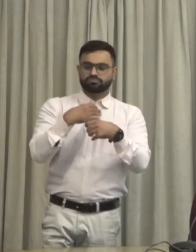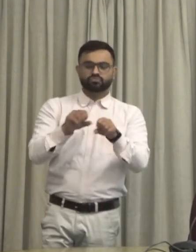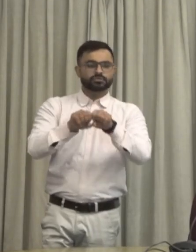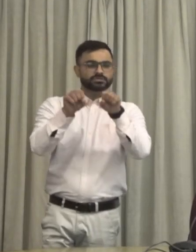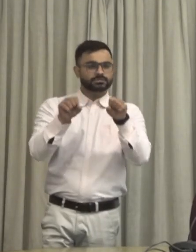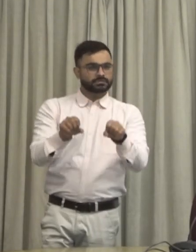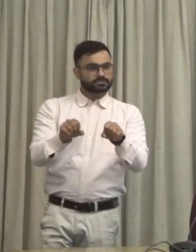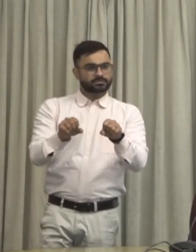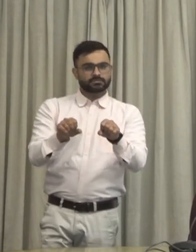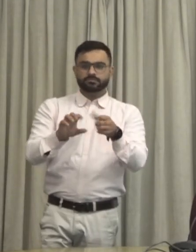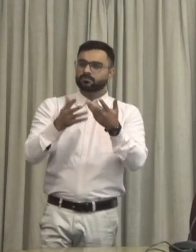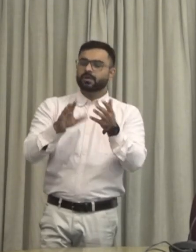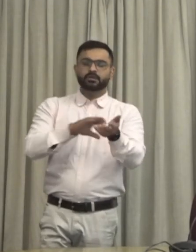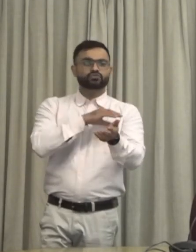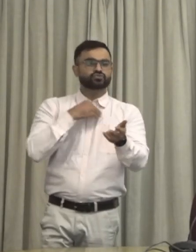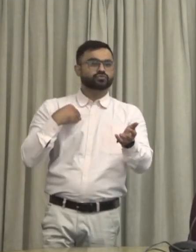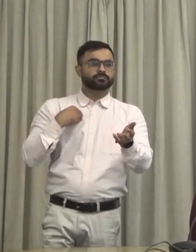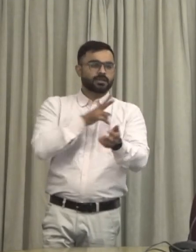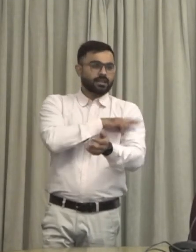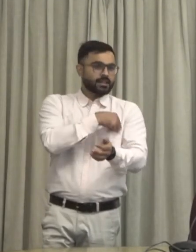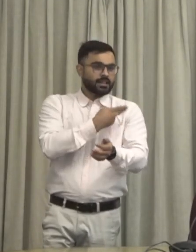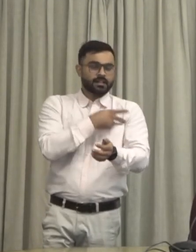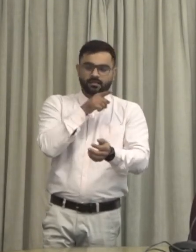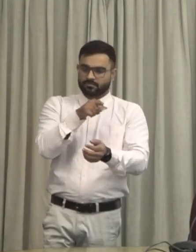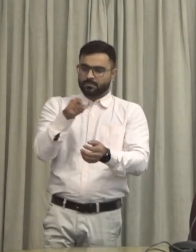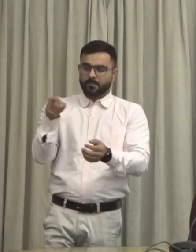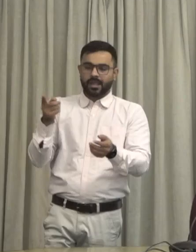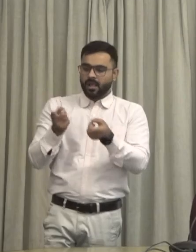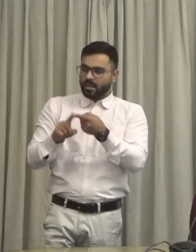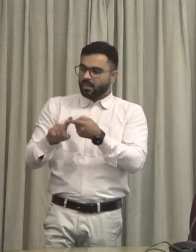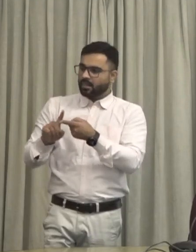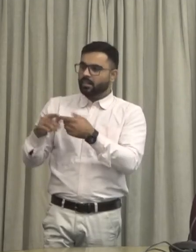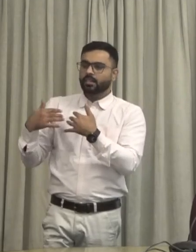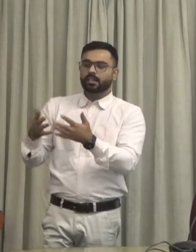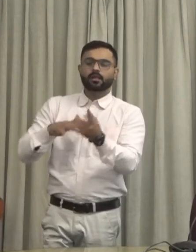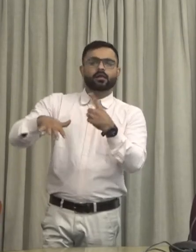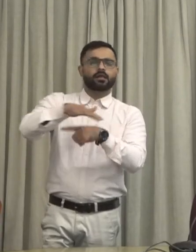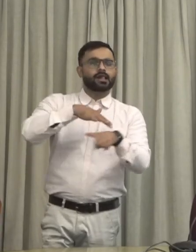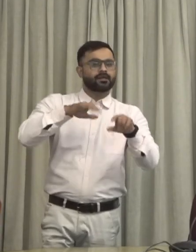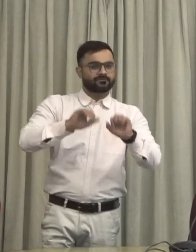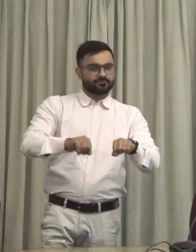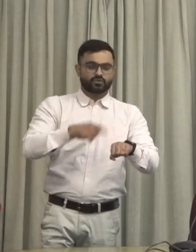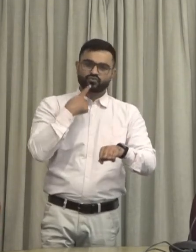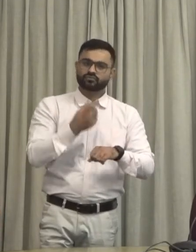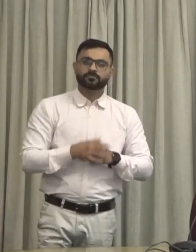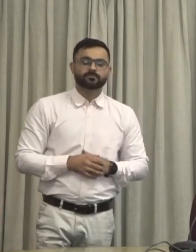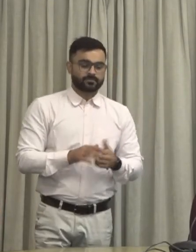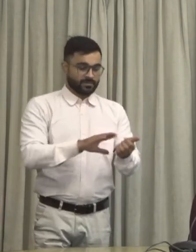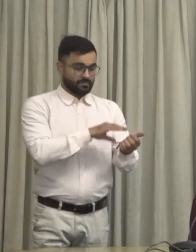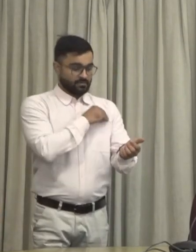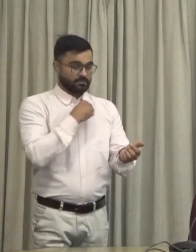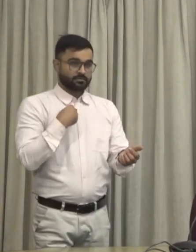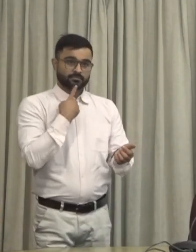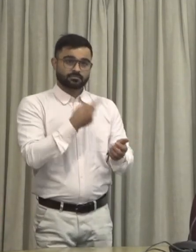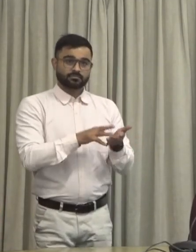system definitely in every hospital, especially in these days, a lot of things are happening all around. But I'm saying that, as Dr. Mani said,